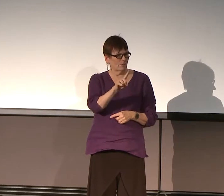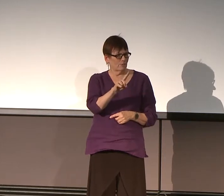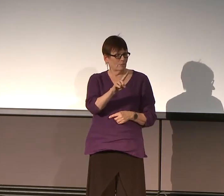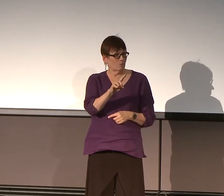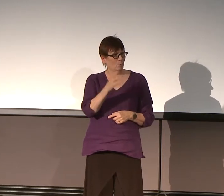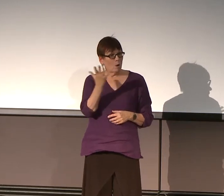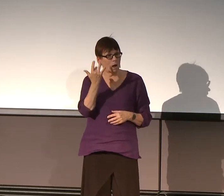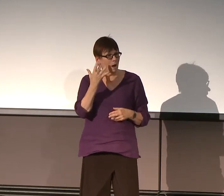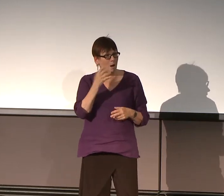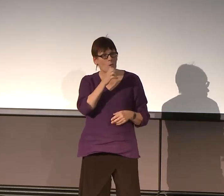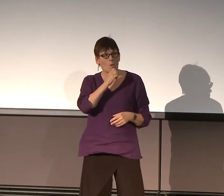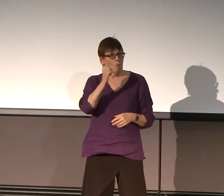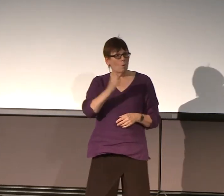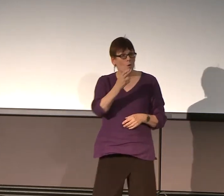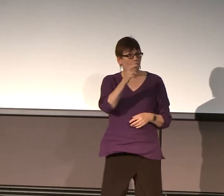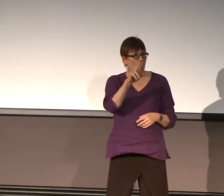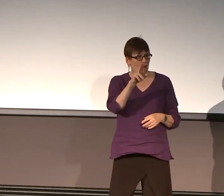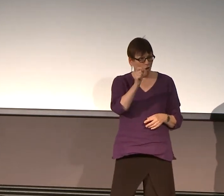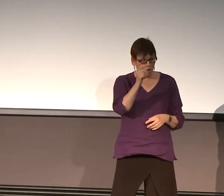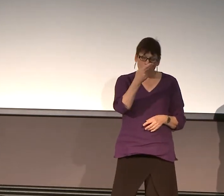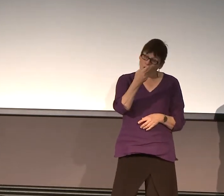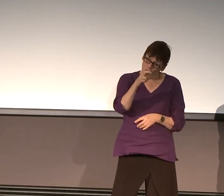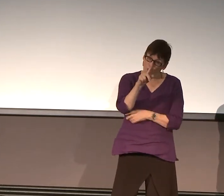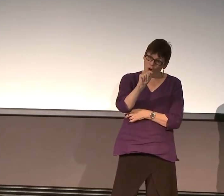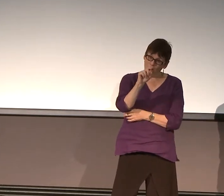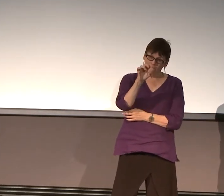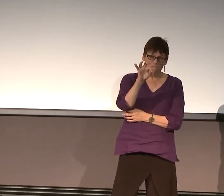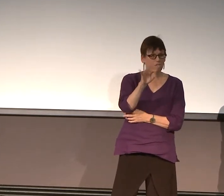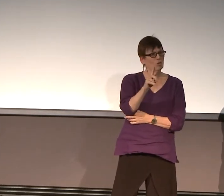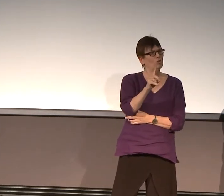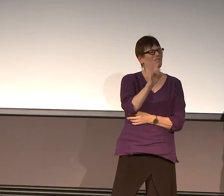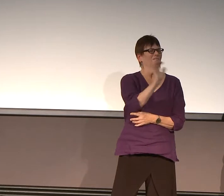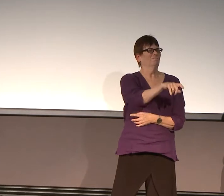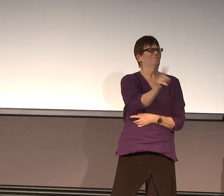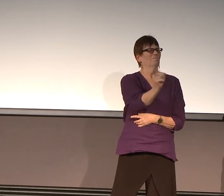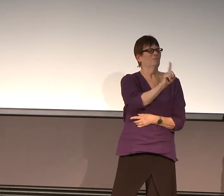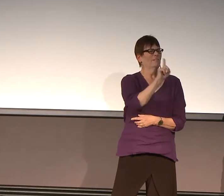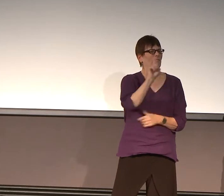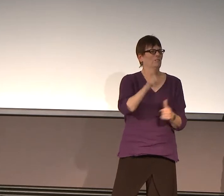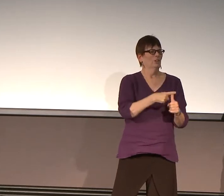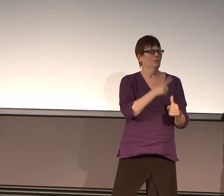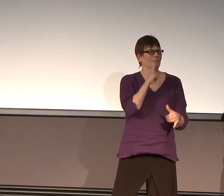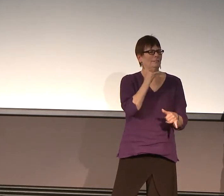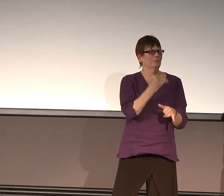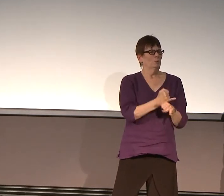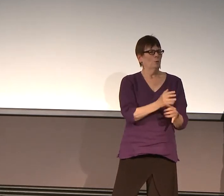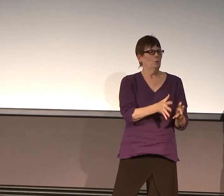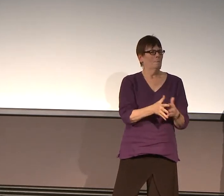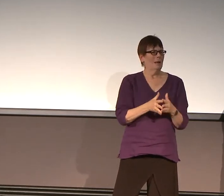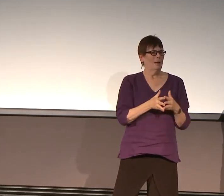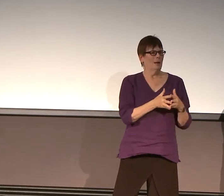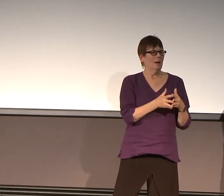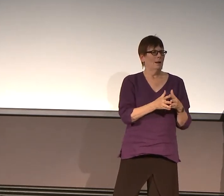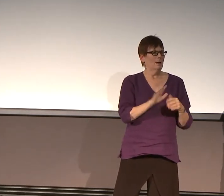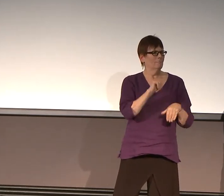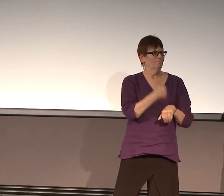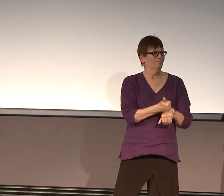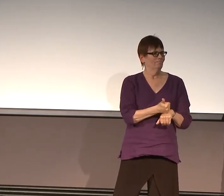people. So I called it Daybreak in Old Hartford because Hartford is where the very first school for the deaf,